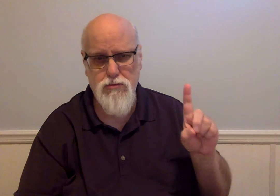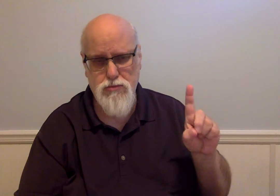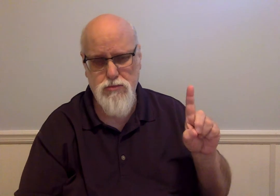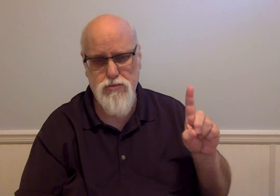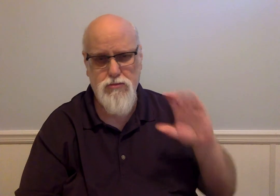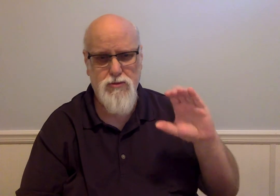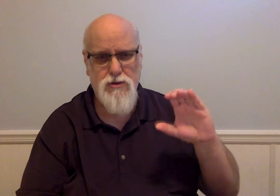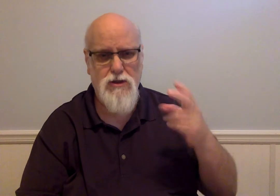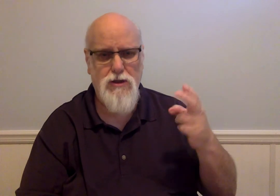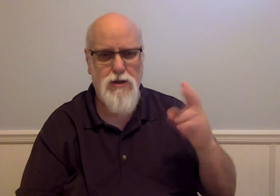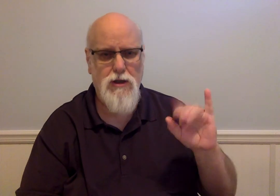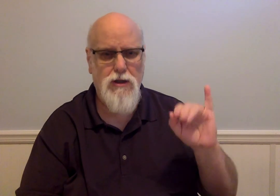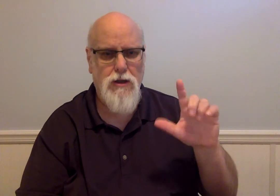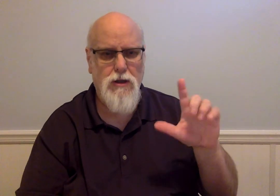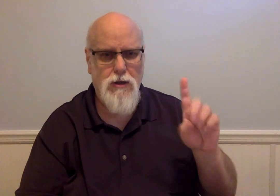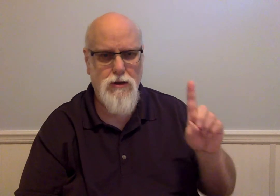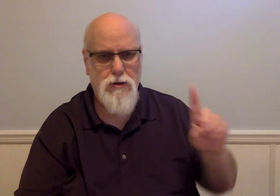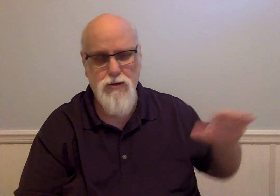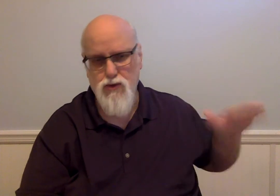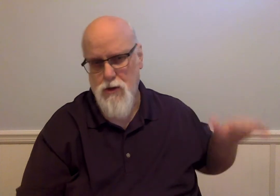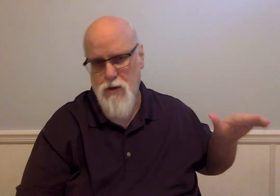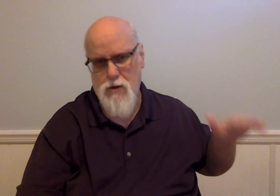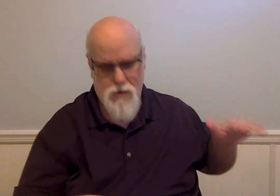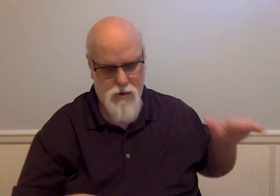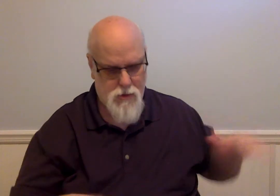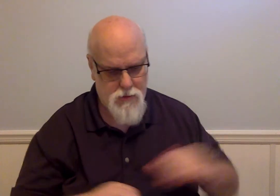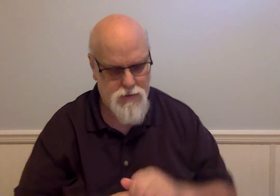child, they're short. You show where their height is.